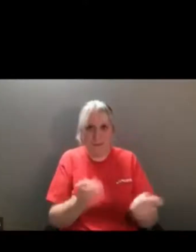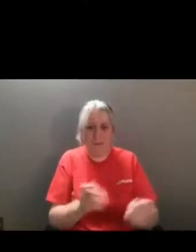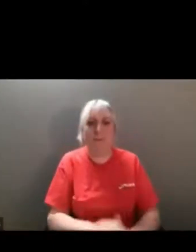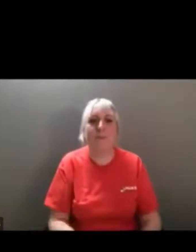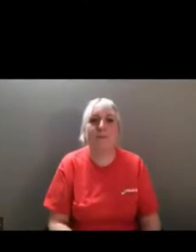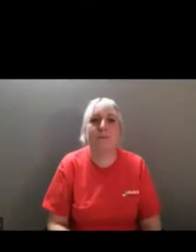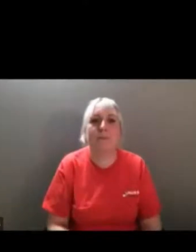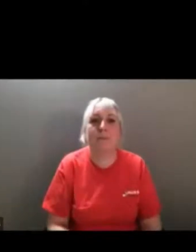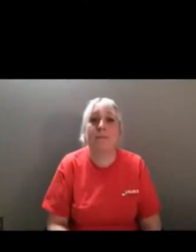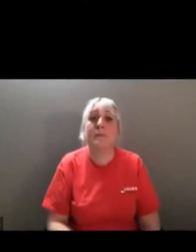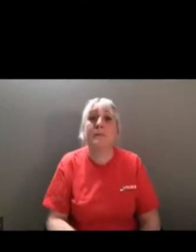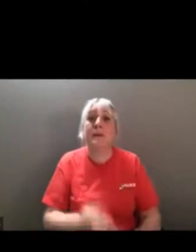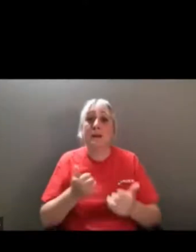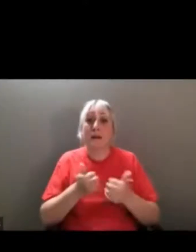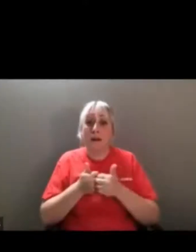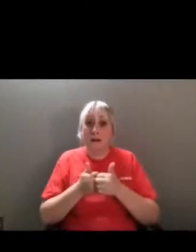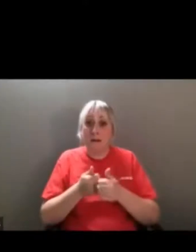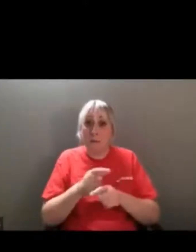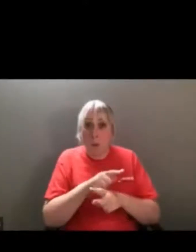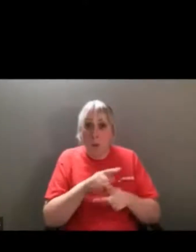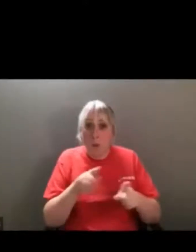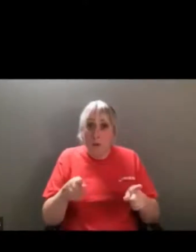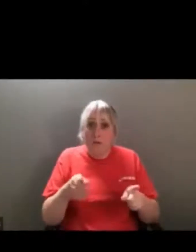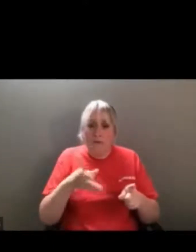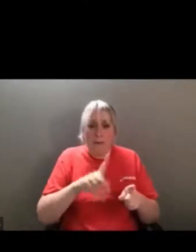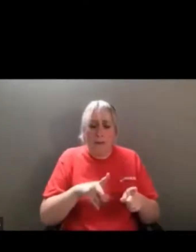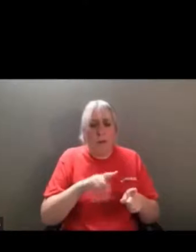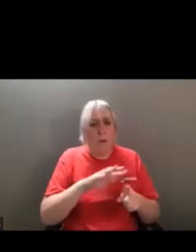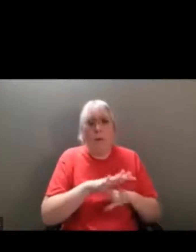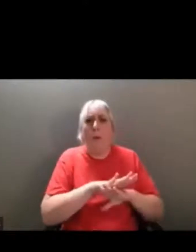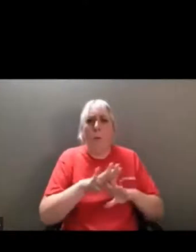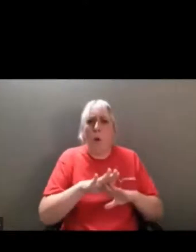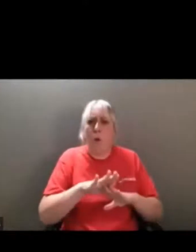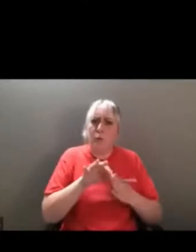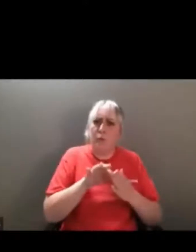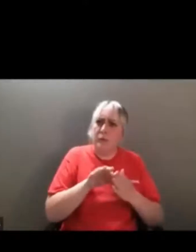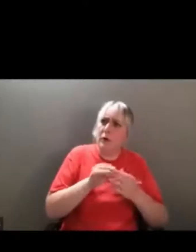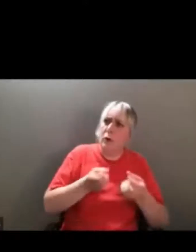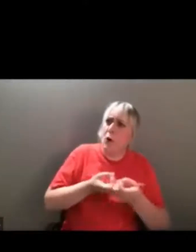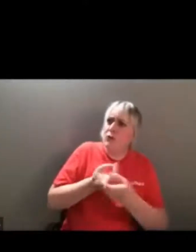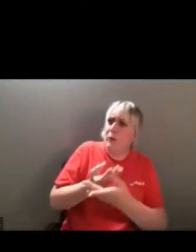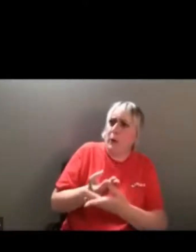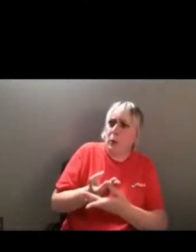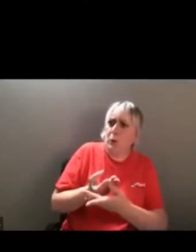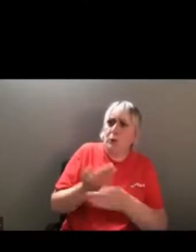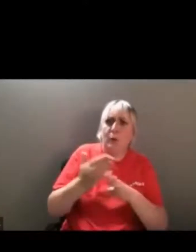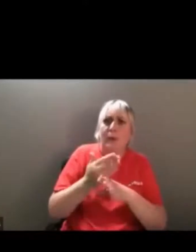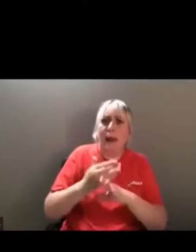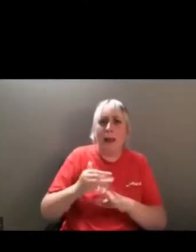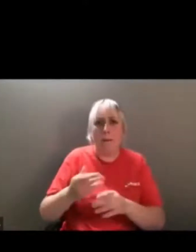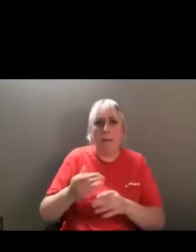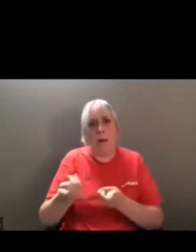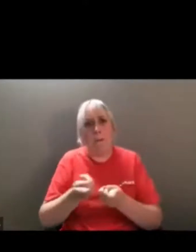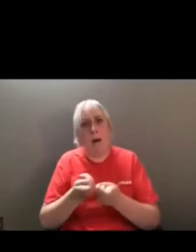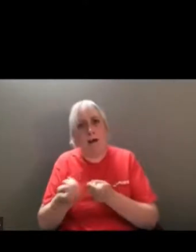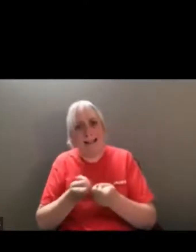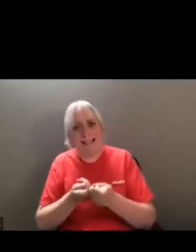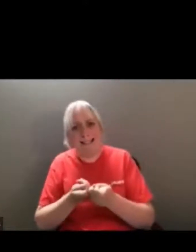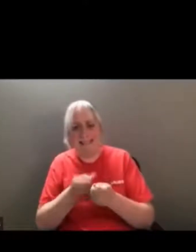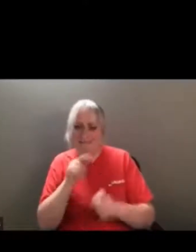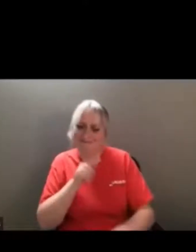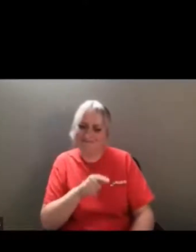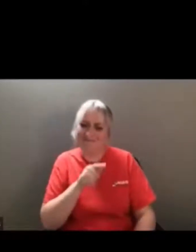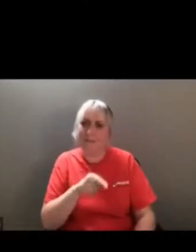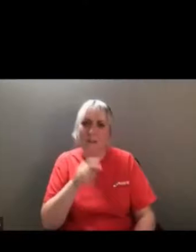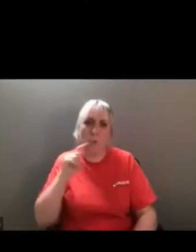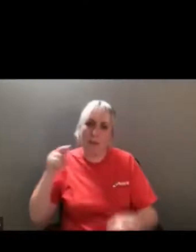Support for those unlikely to ever contribute to the labour market is of no direct interest to capitalists and is part of the social wage that governments will do